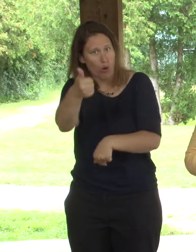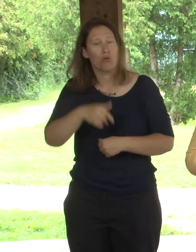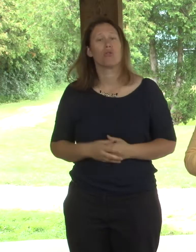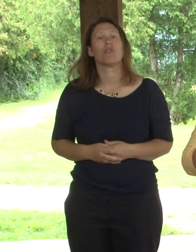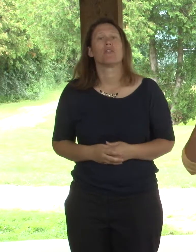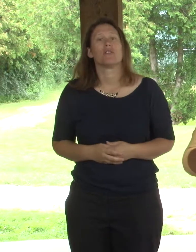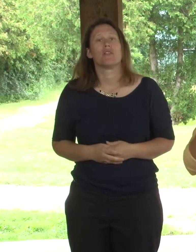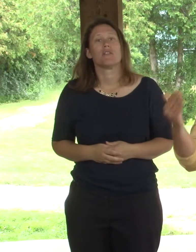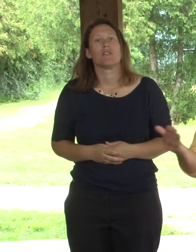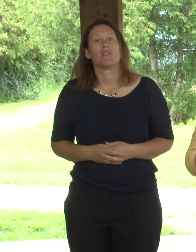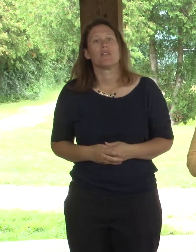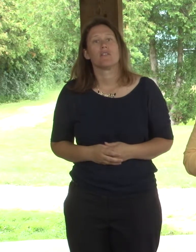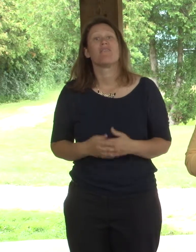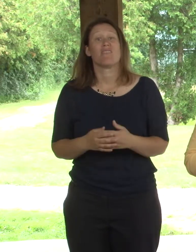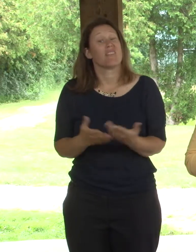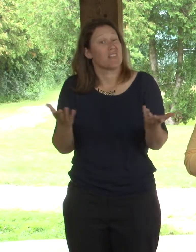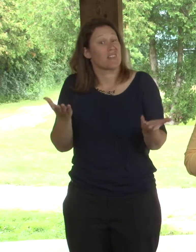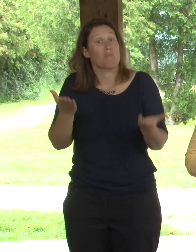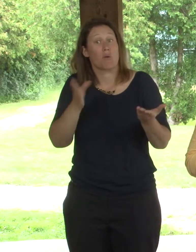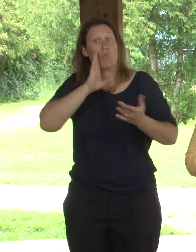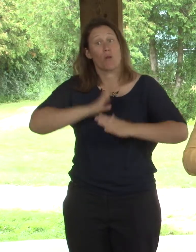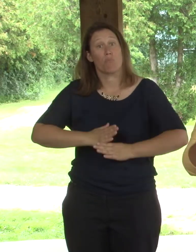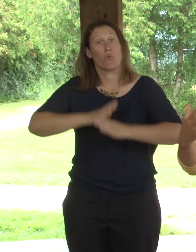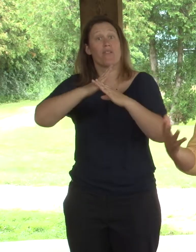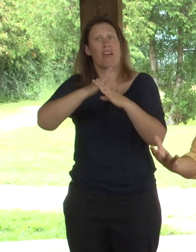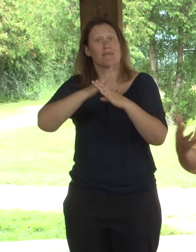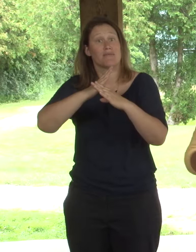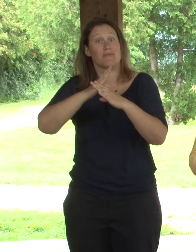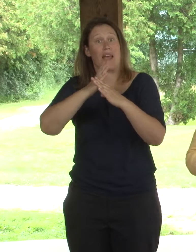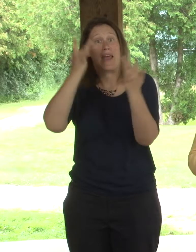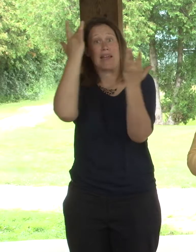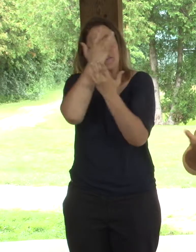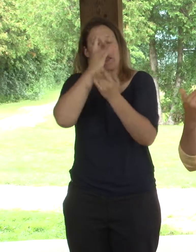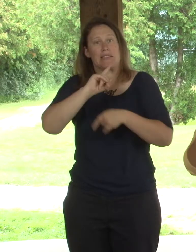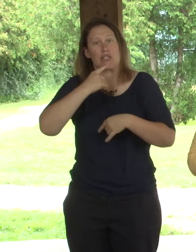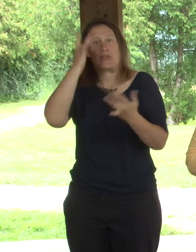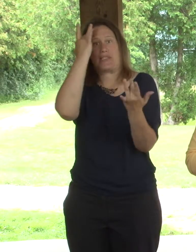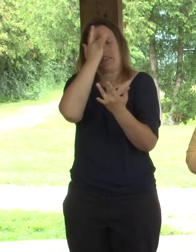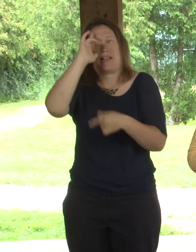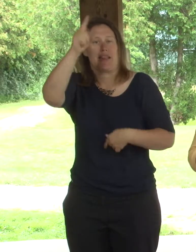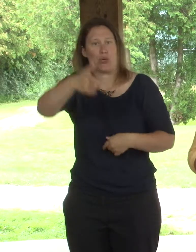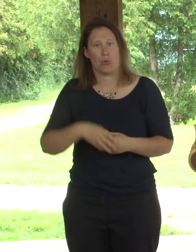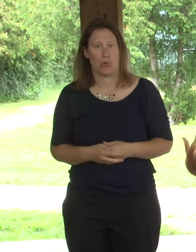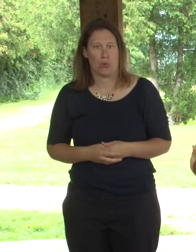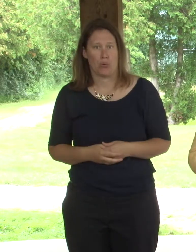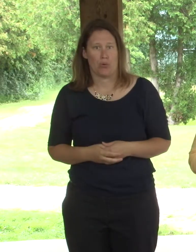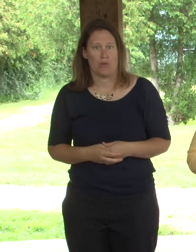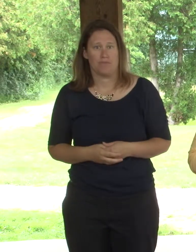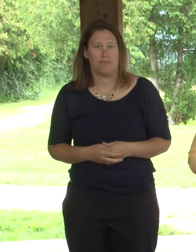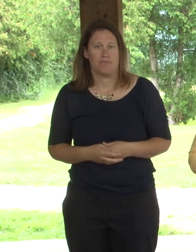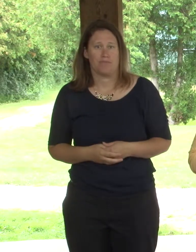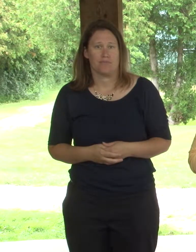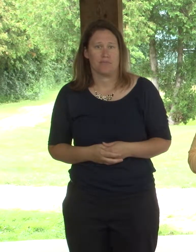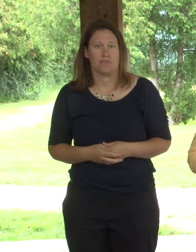things that could turn into other conditions that could be more significant to decreasing your health and your ability